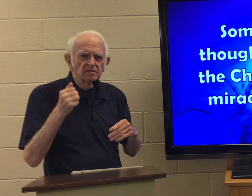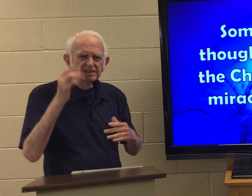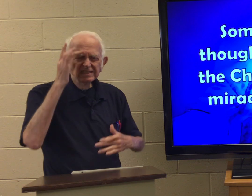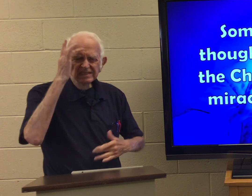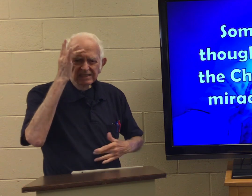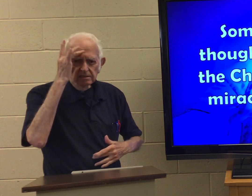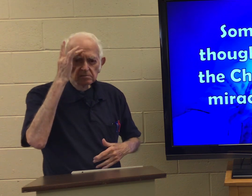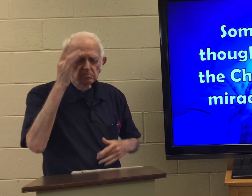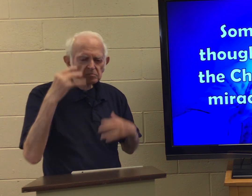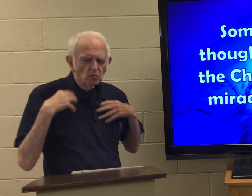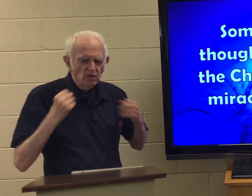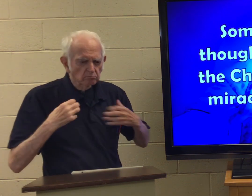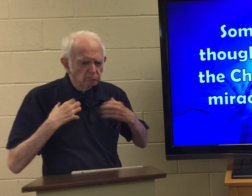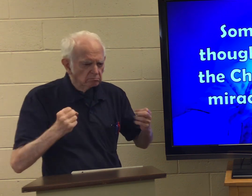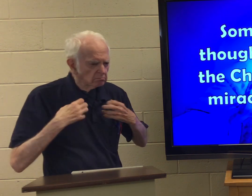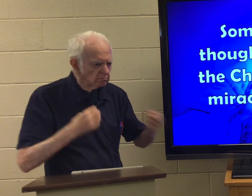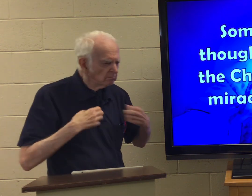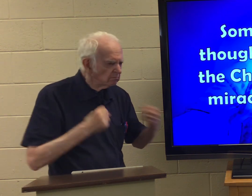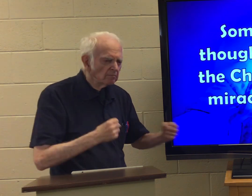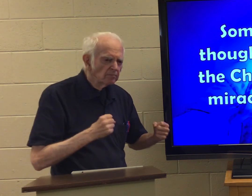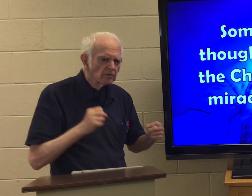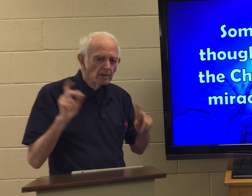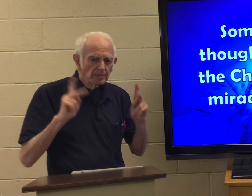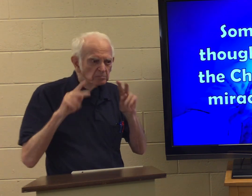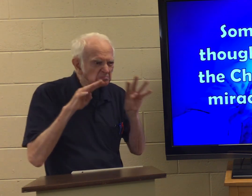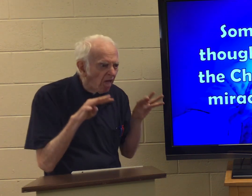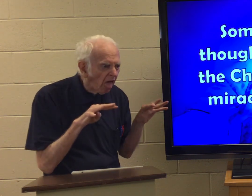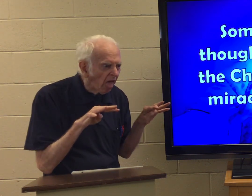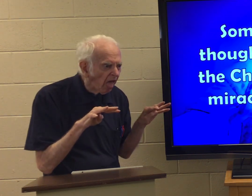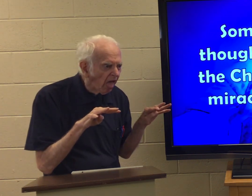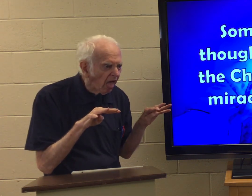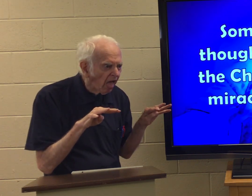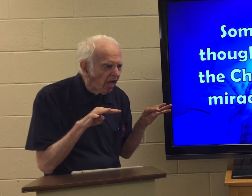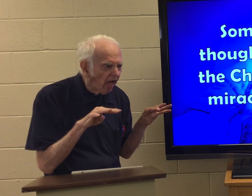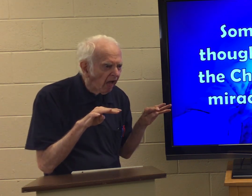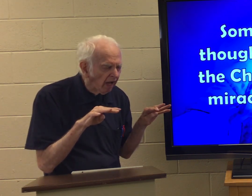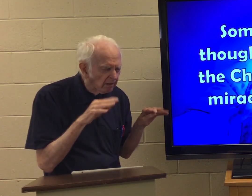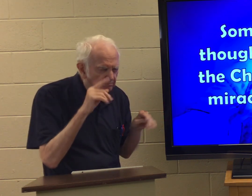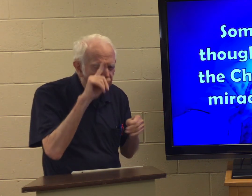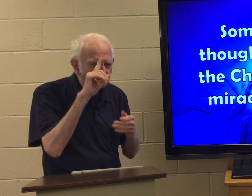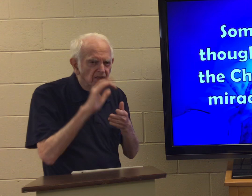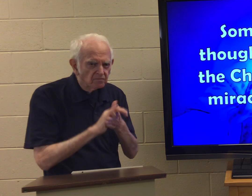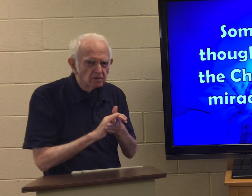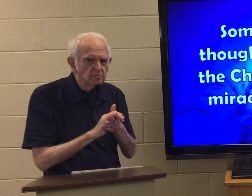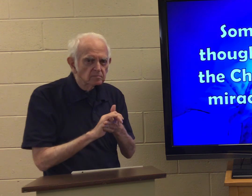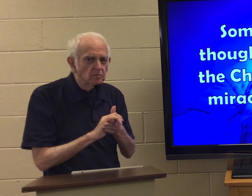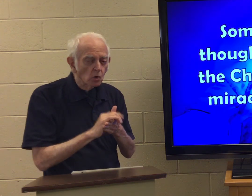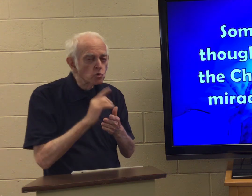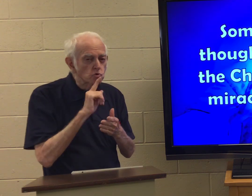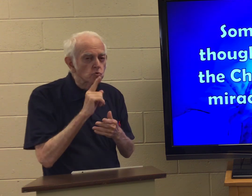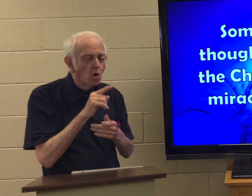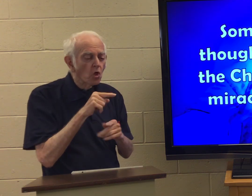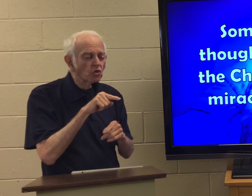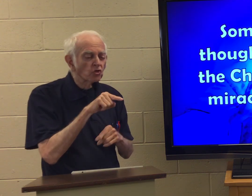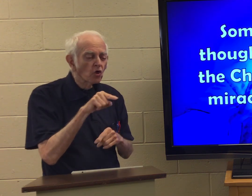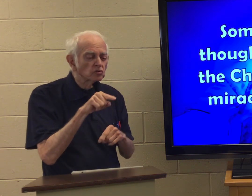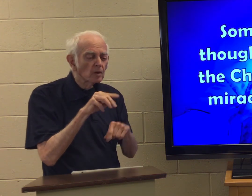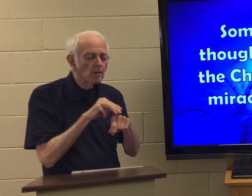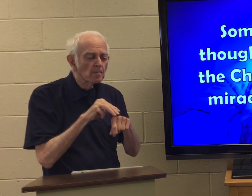other diseases he healed. People were looked and they were amazed and they believed. It's true,